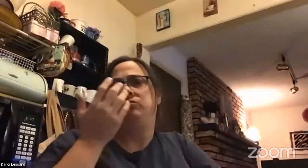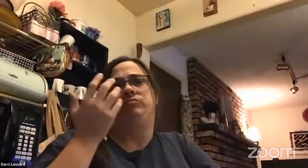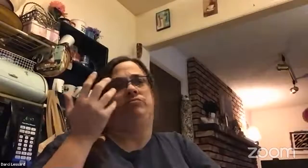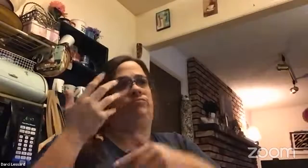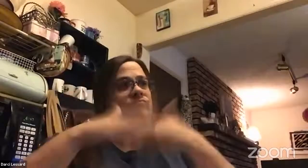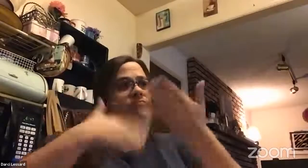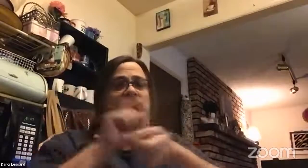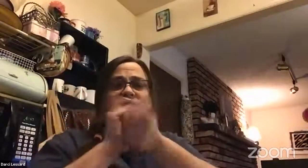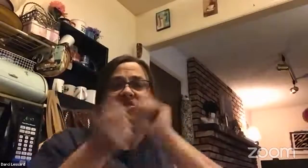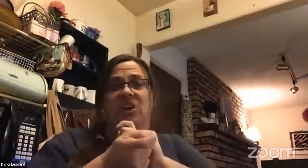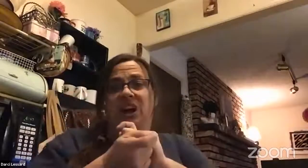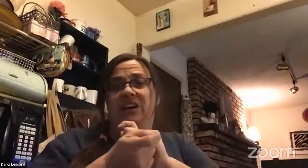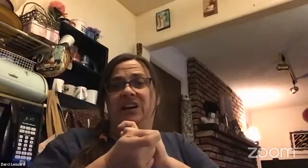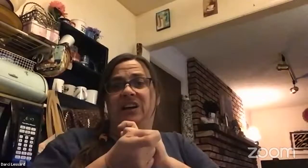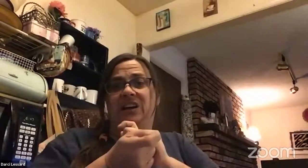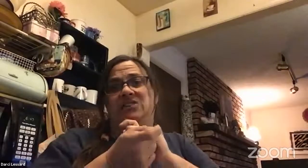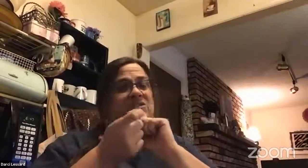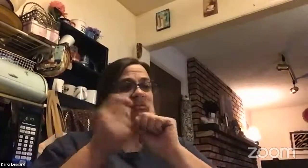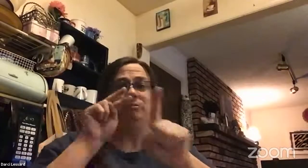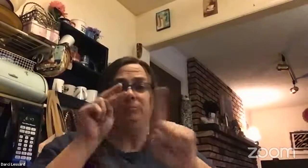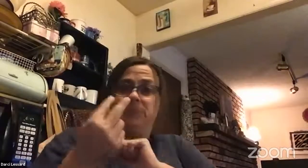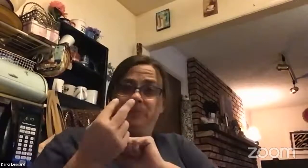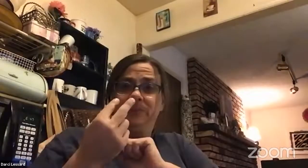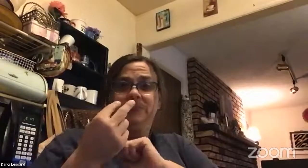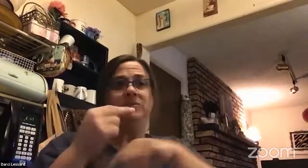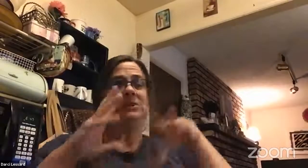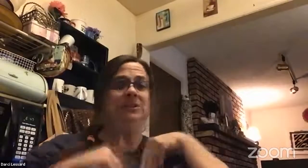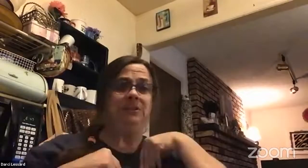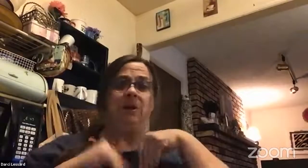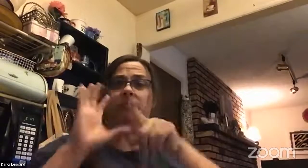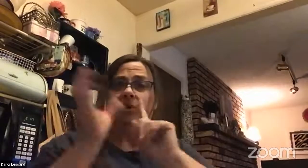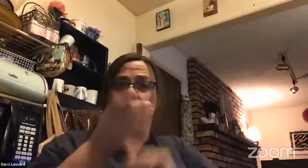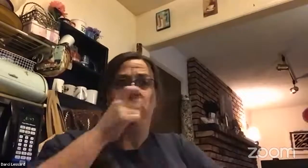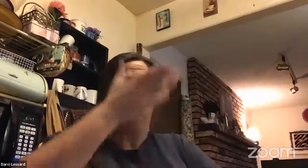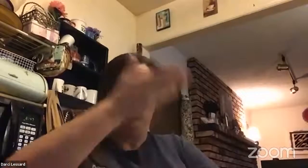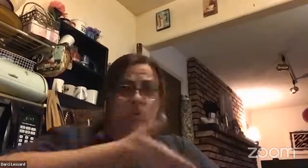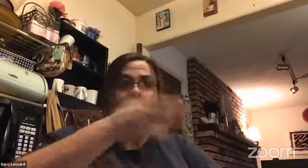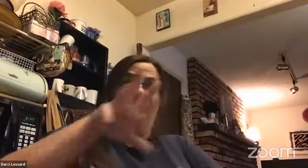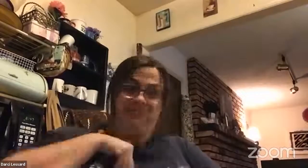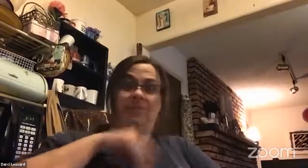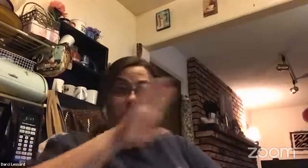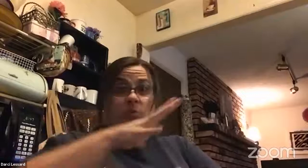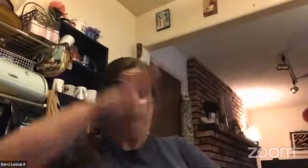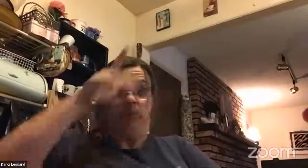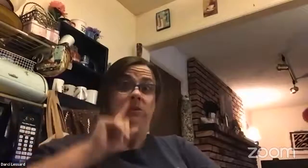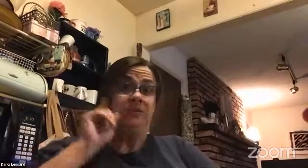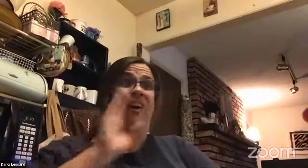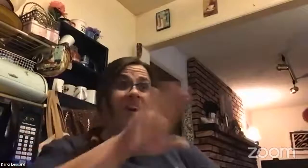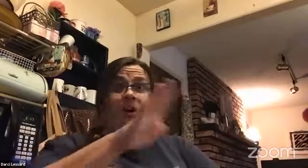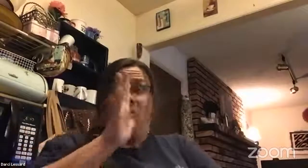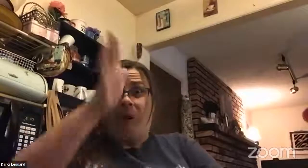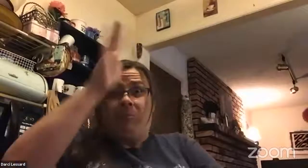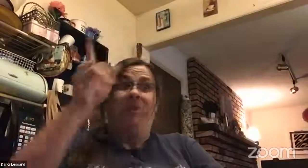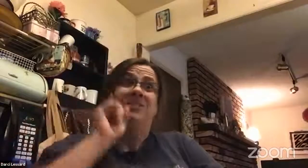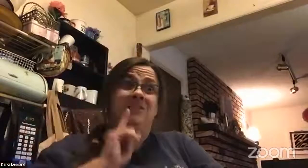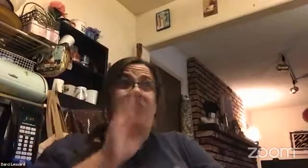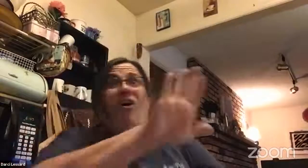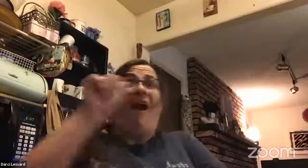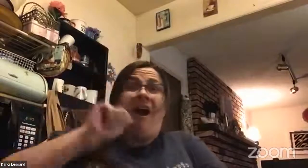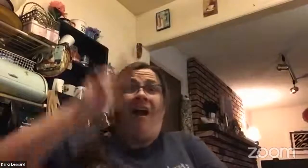now she's great and she's changed and she's blossomed and she's come to a point of acceptance, realizing that